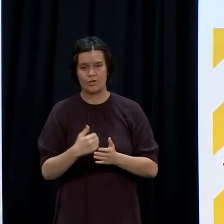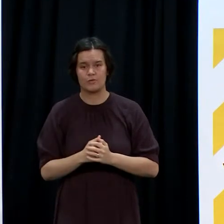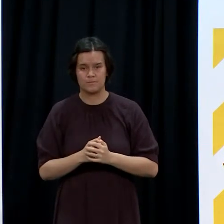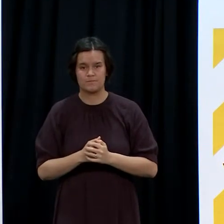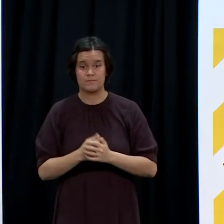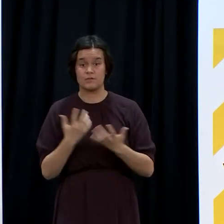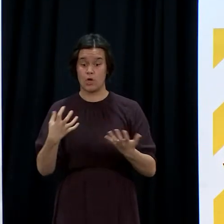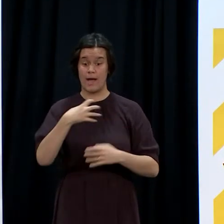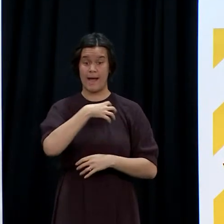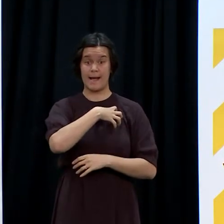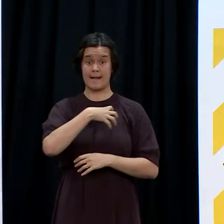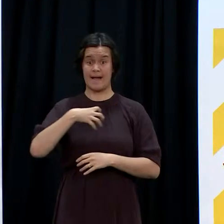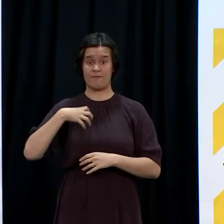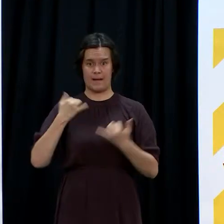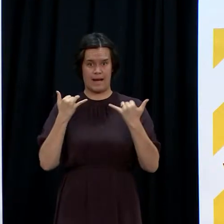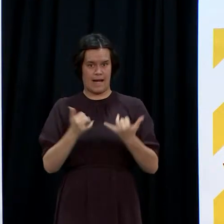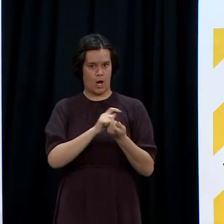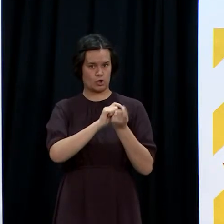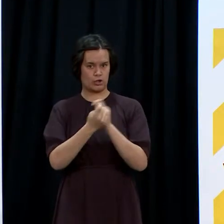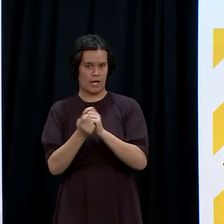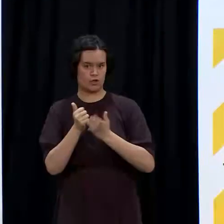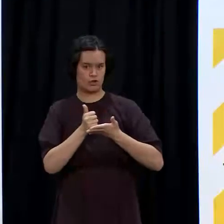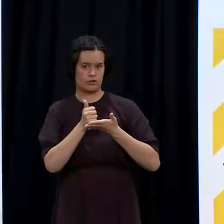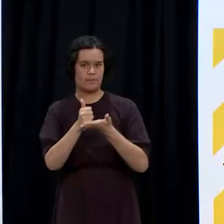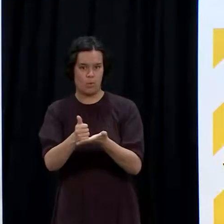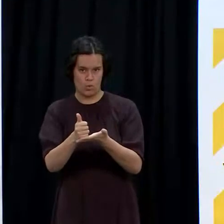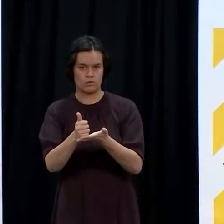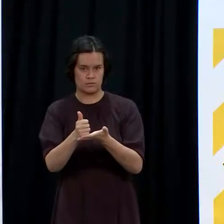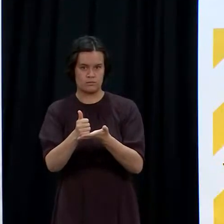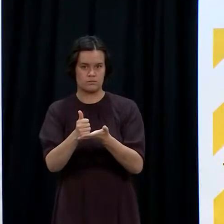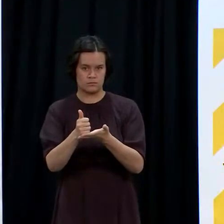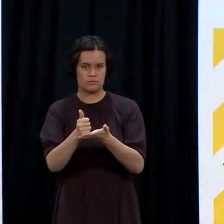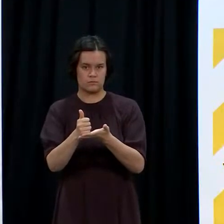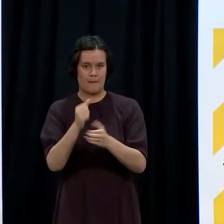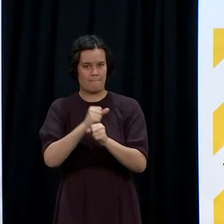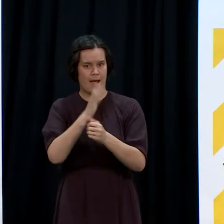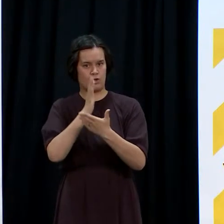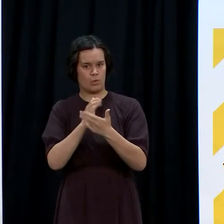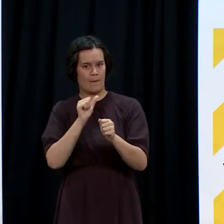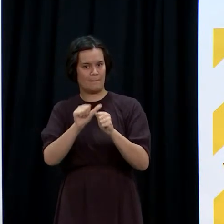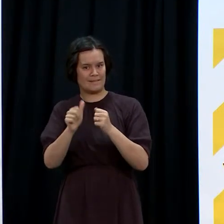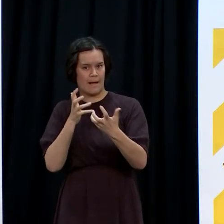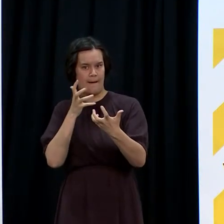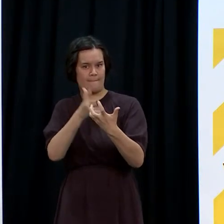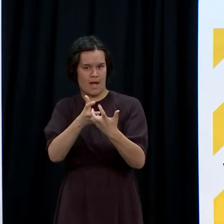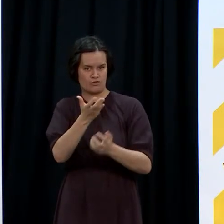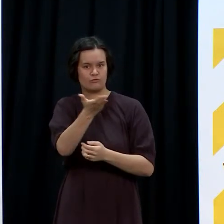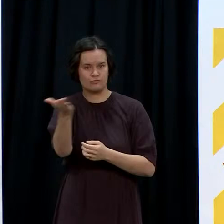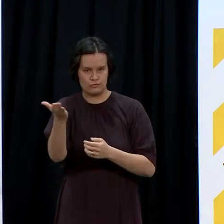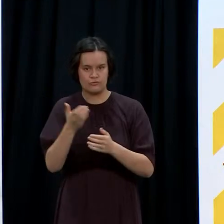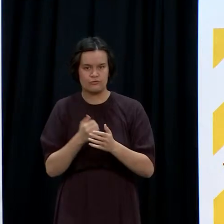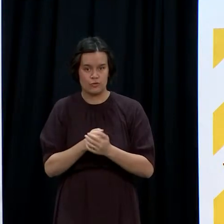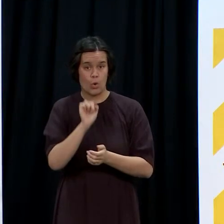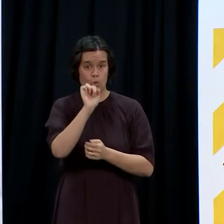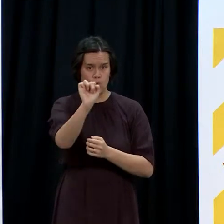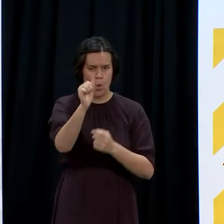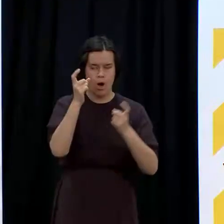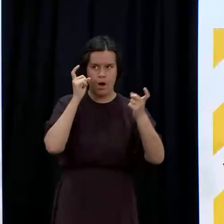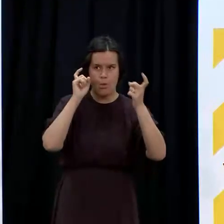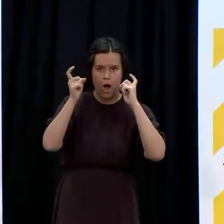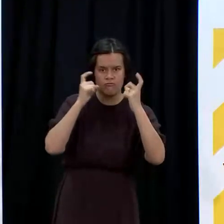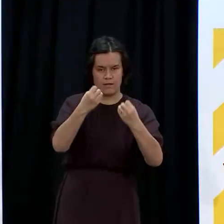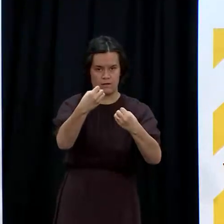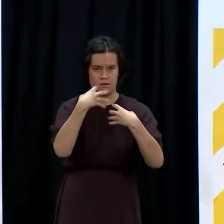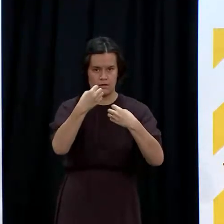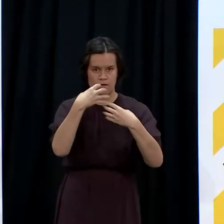government has adapted and increased the support it provides to businesses, workers and communities. We listen to the concerns raised by